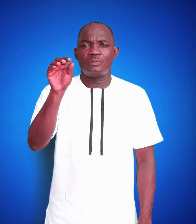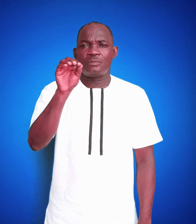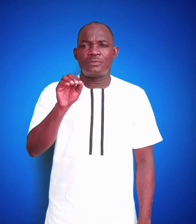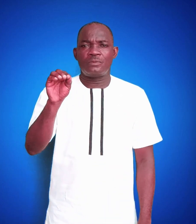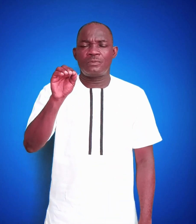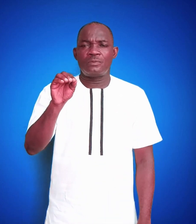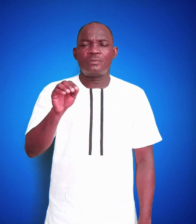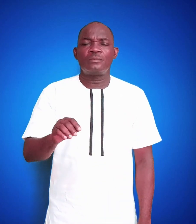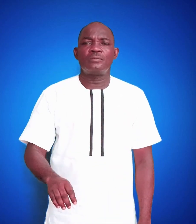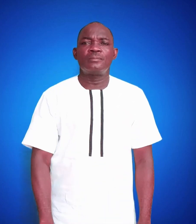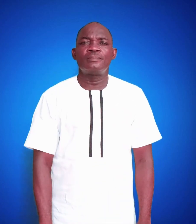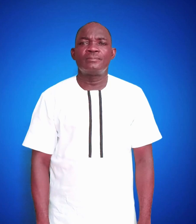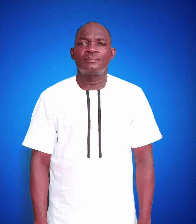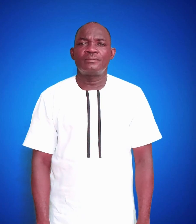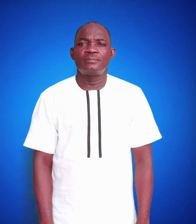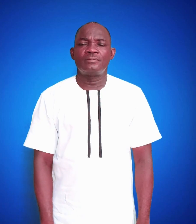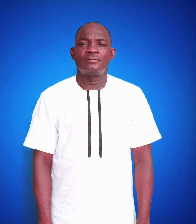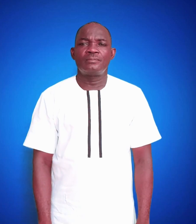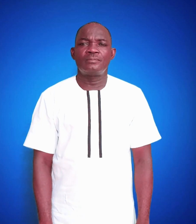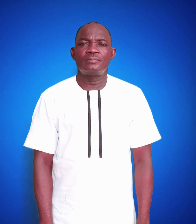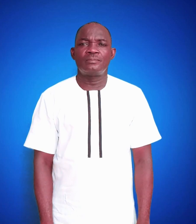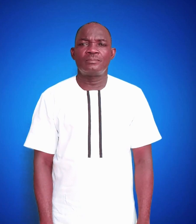3.0.